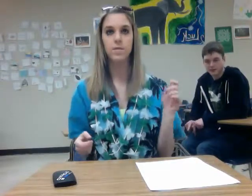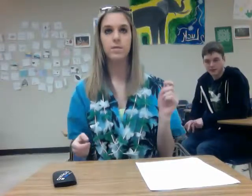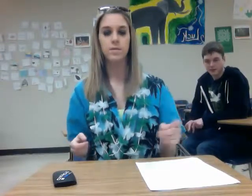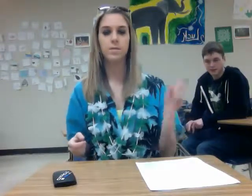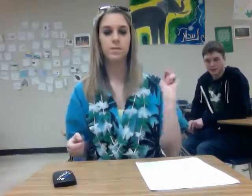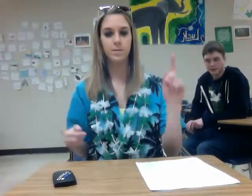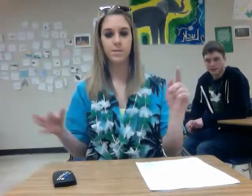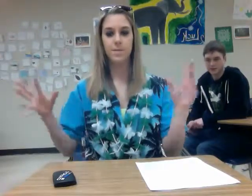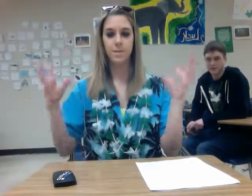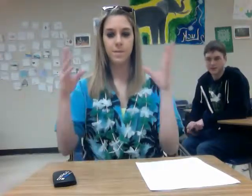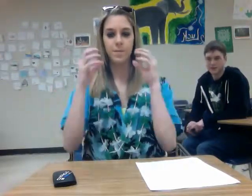it's the family most i'm out just one